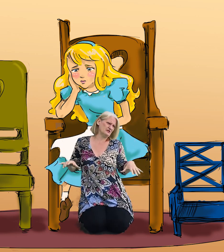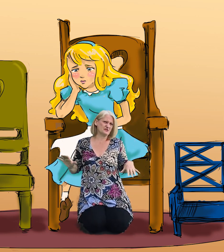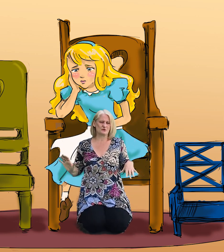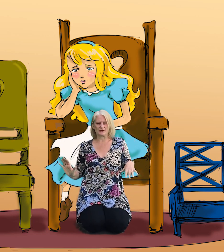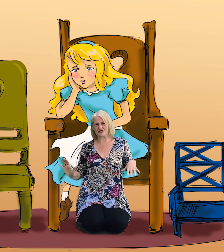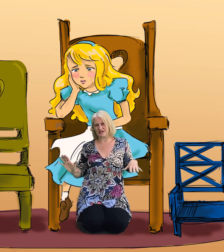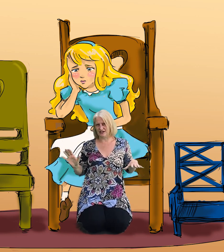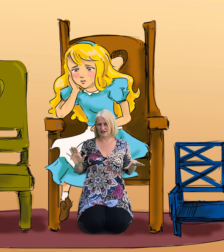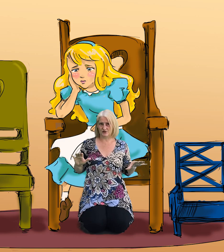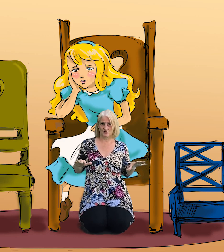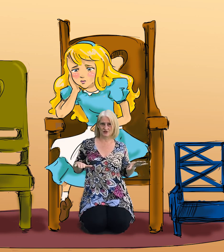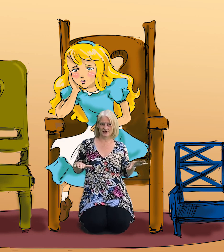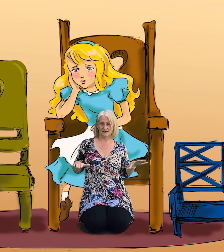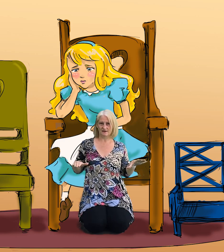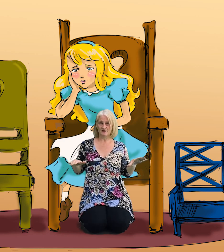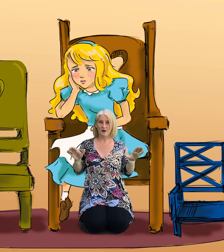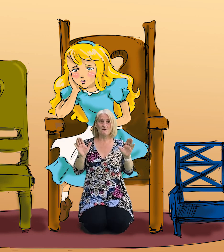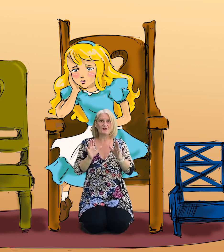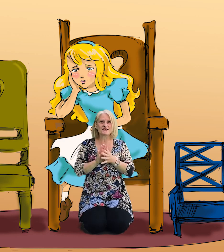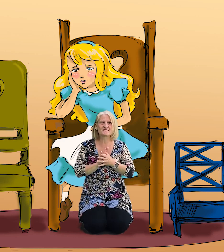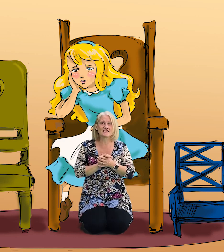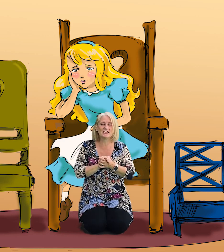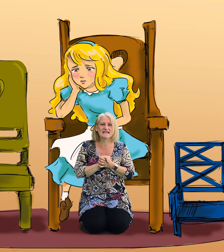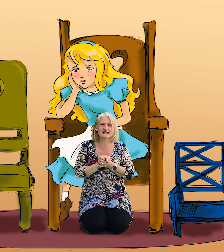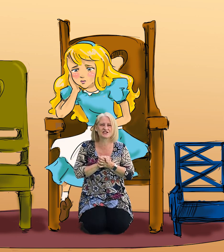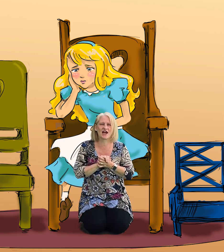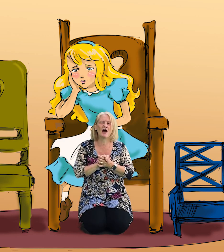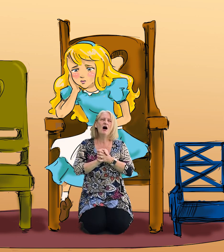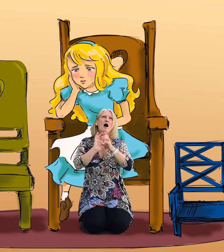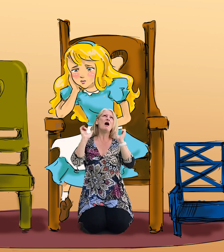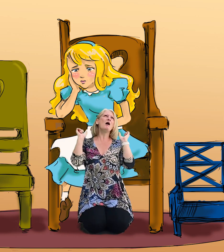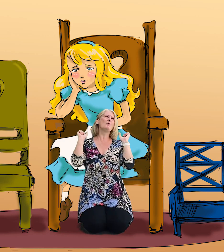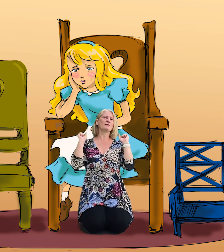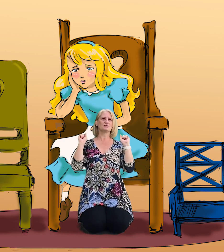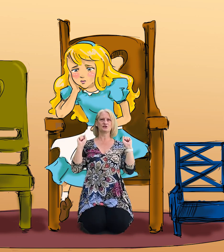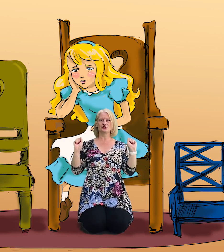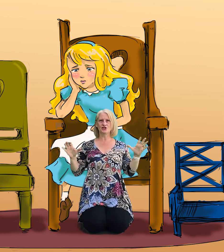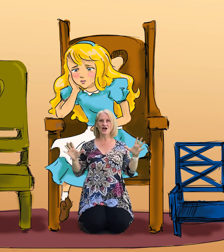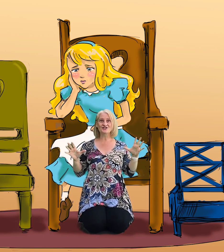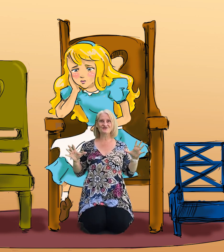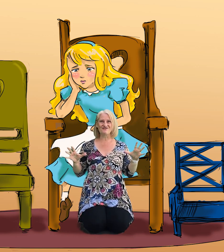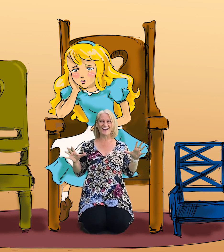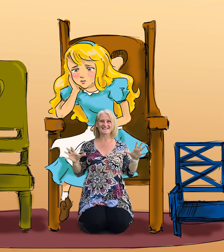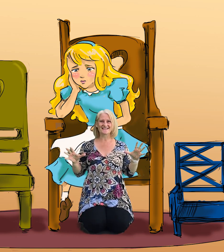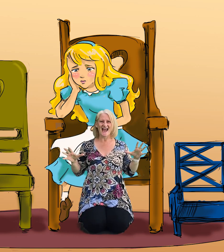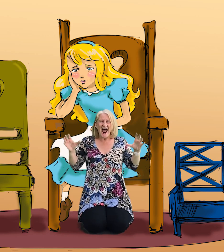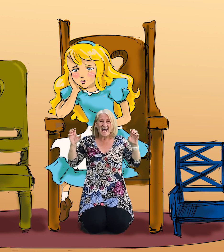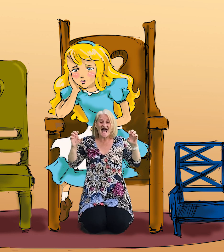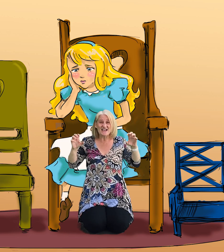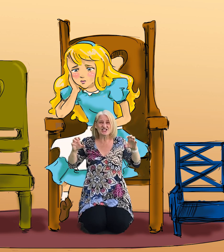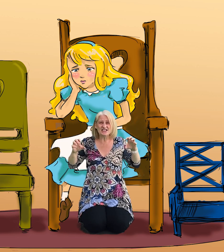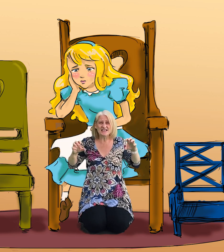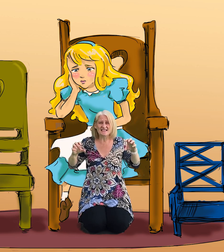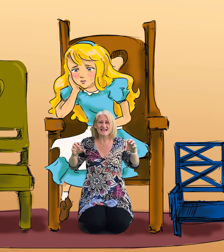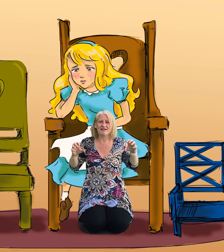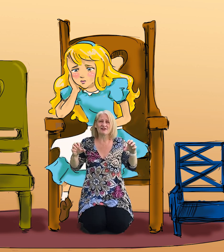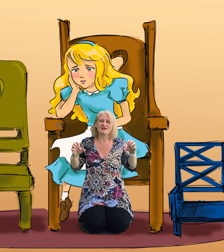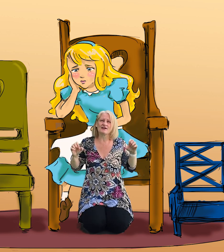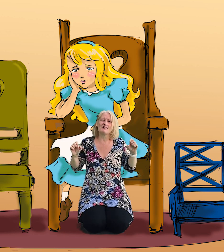squishy and squashy. But the little chair, oh, it was just right. And as she sat down on it going,